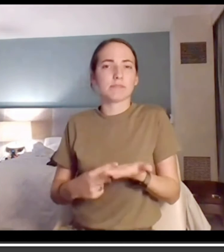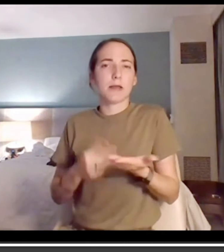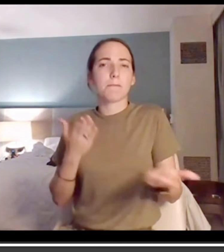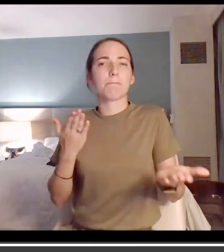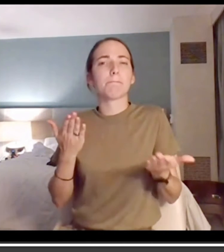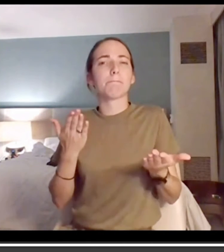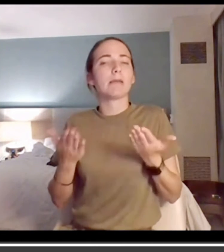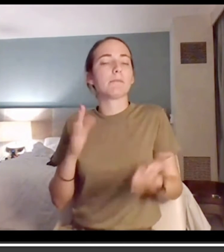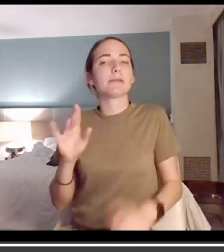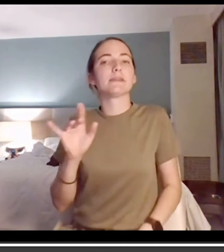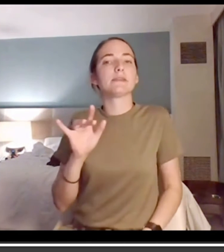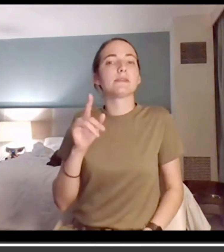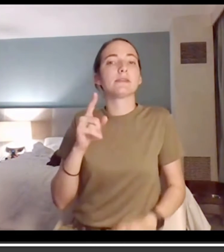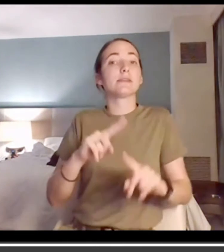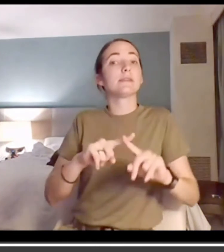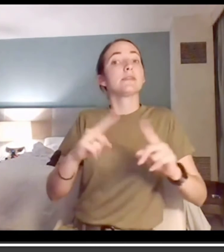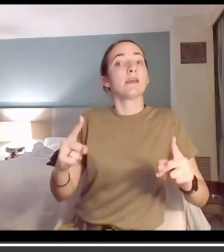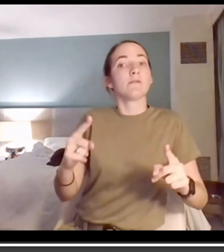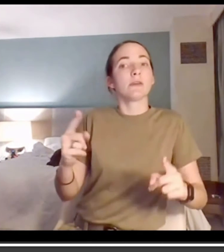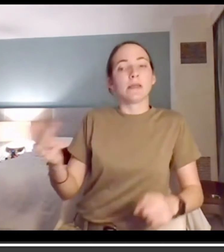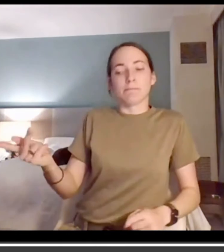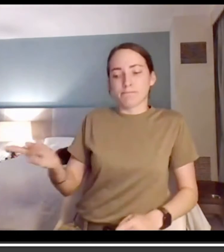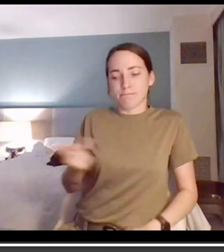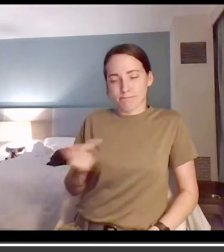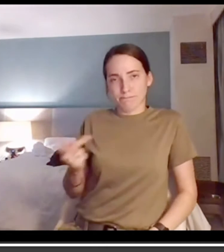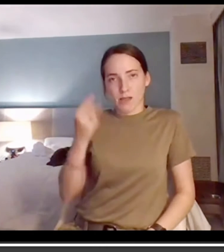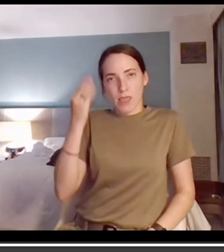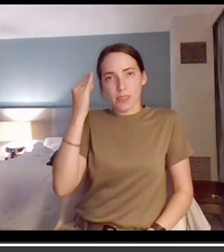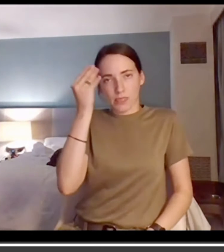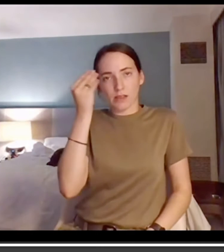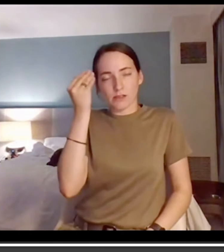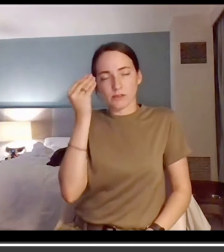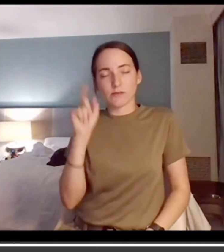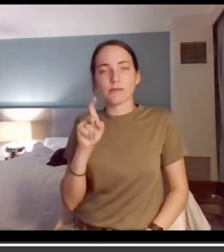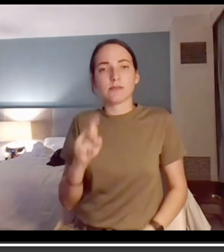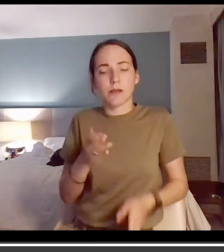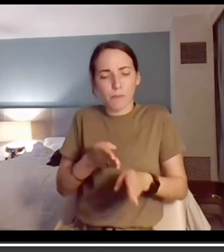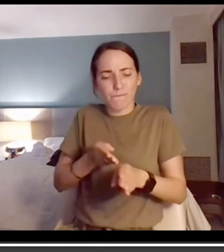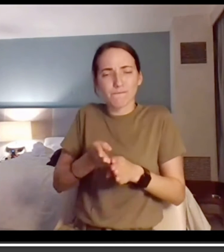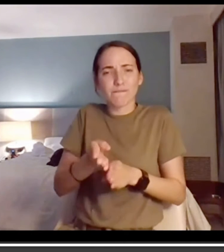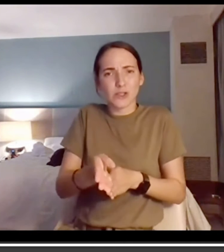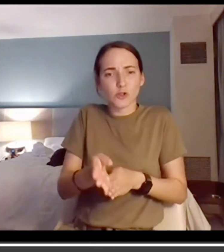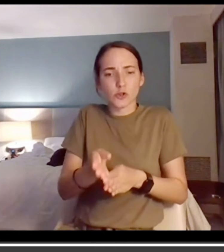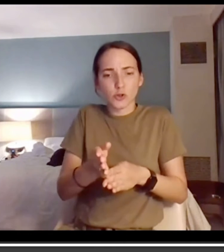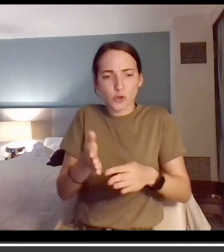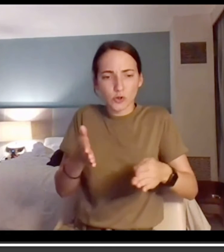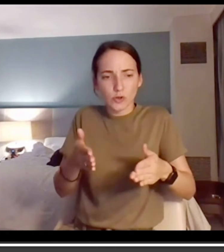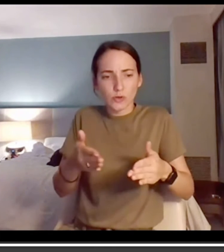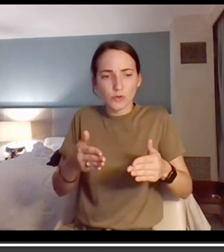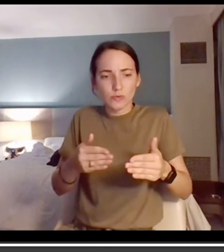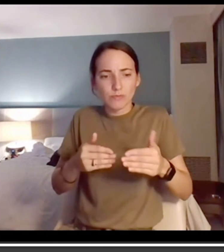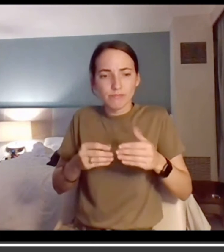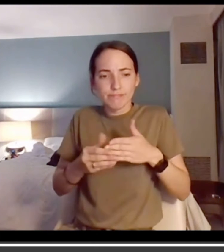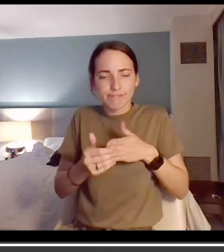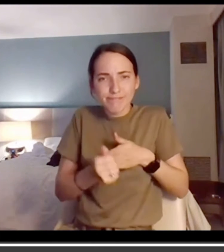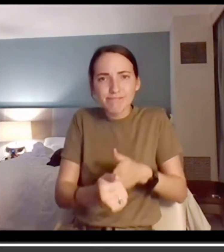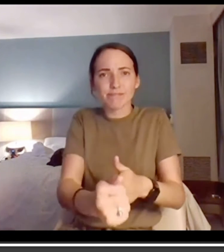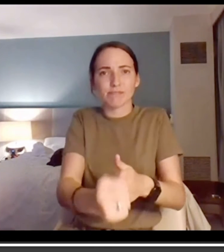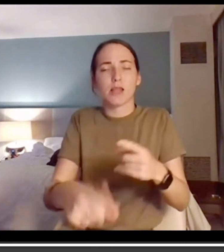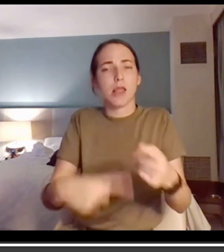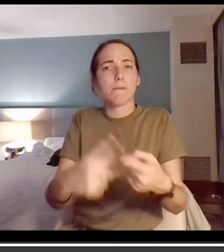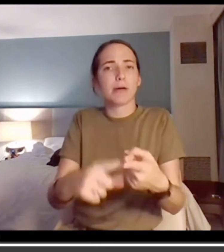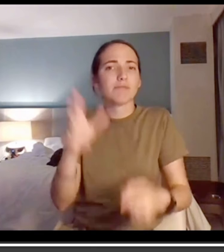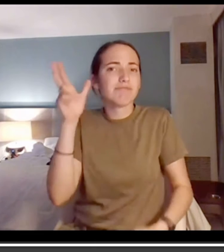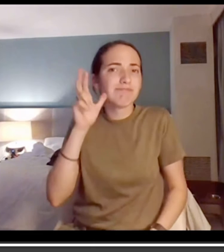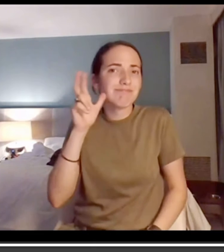So it's really important to have professional guidance as to making the most of that 45-minute hearing and not to try